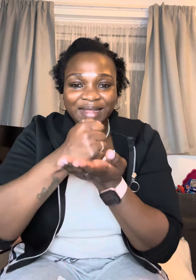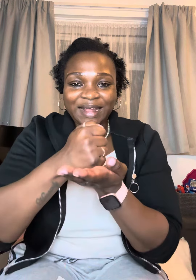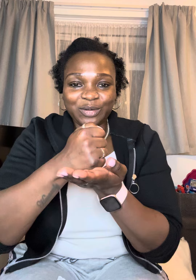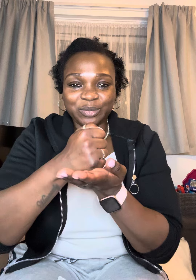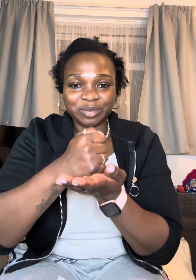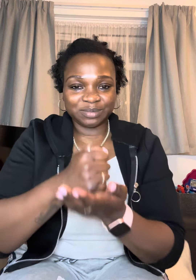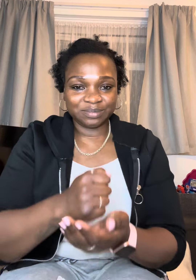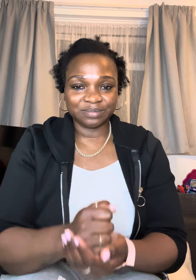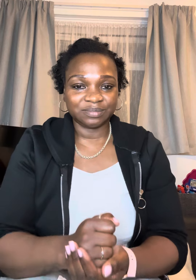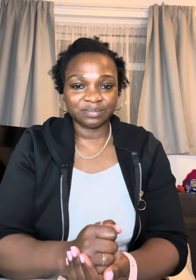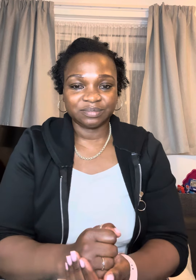help,